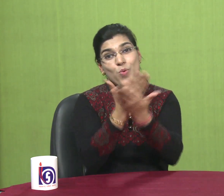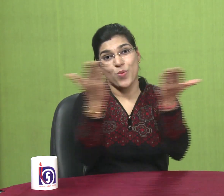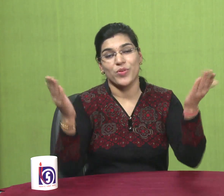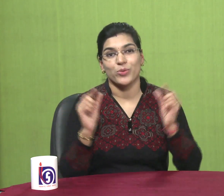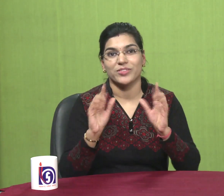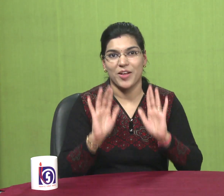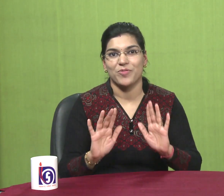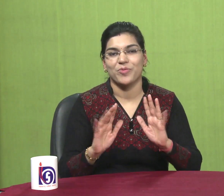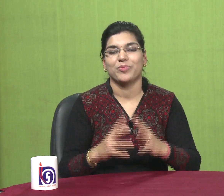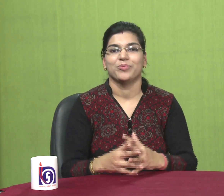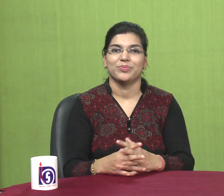work.